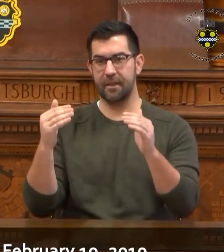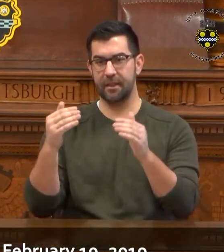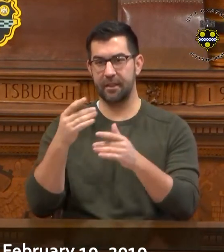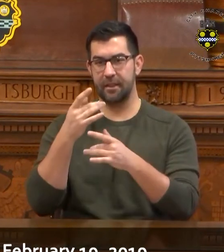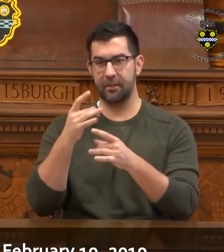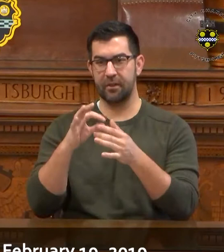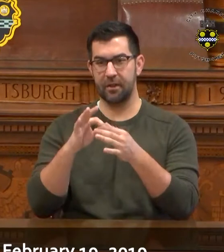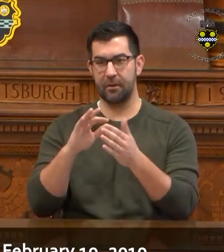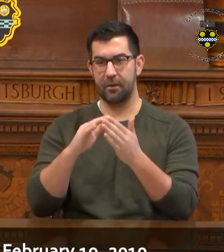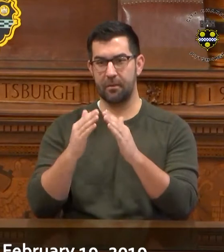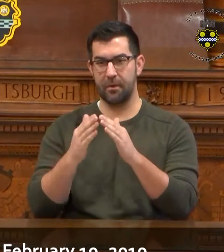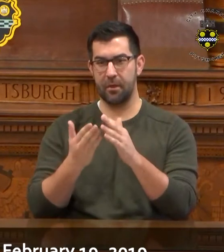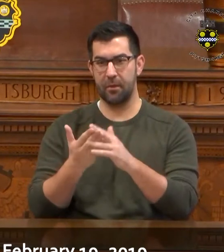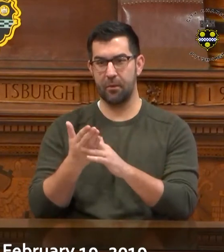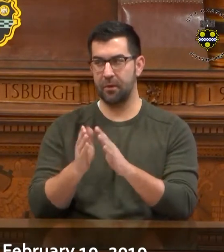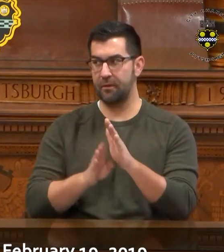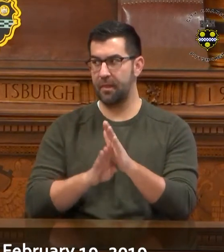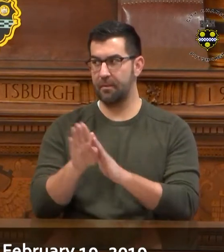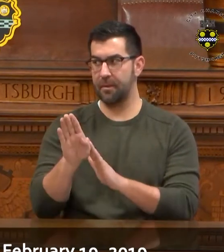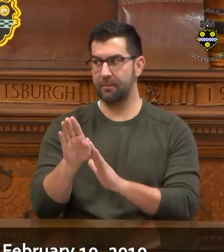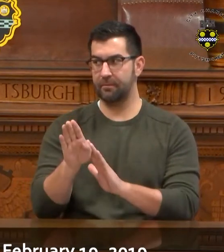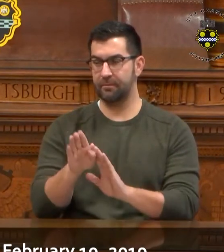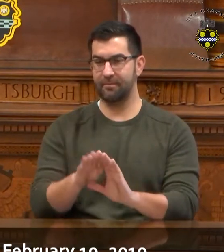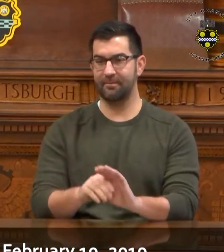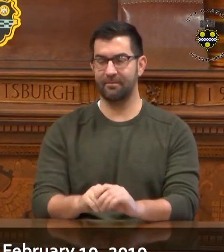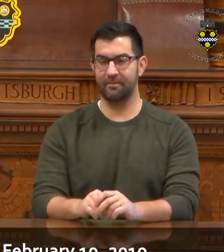the community through development.